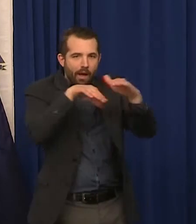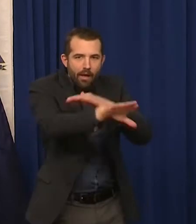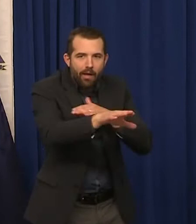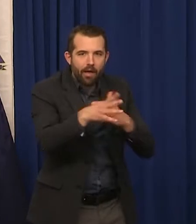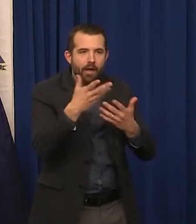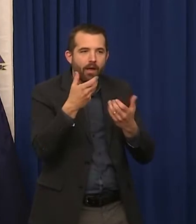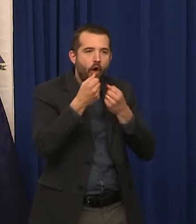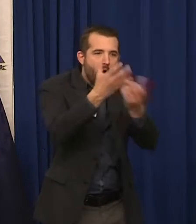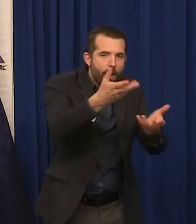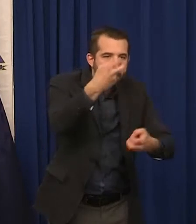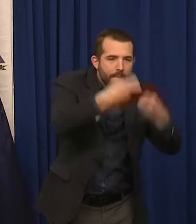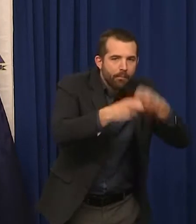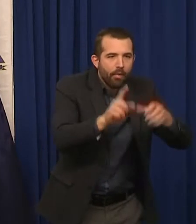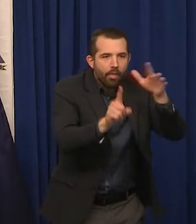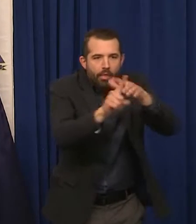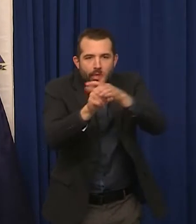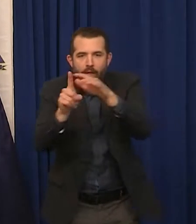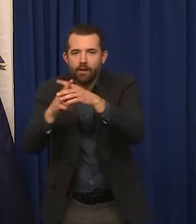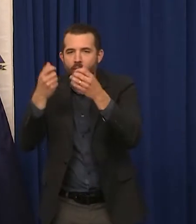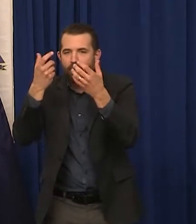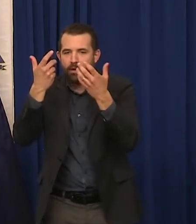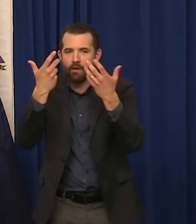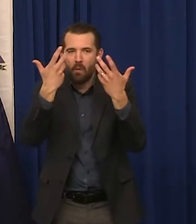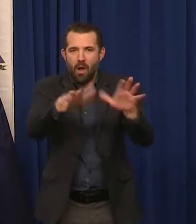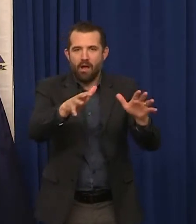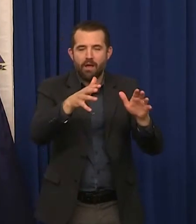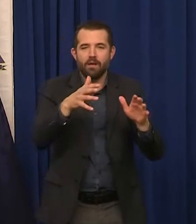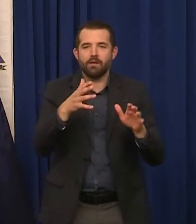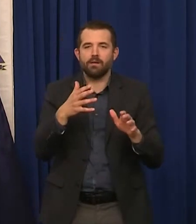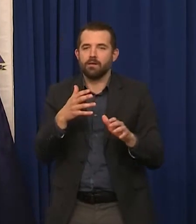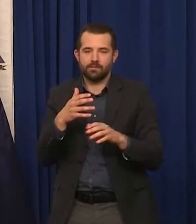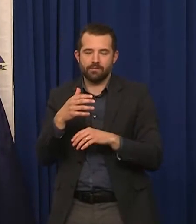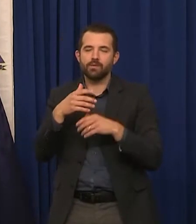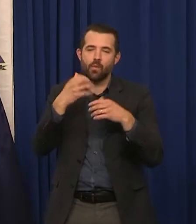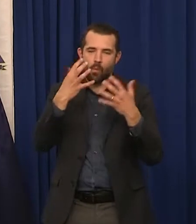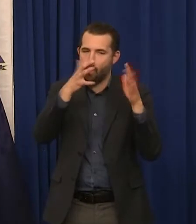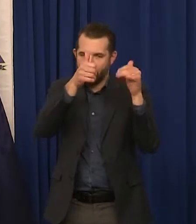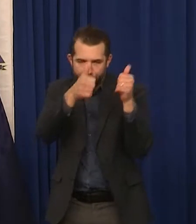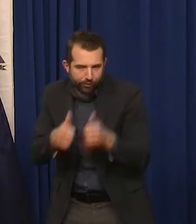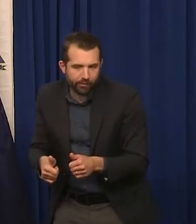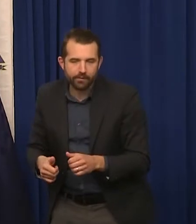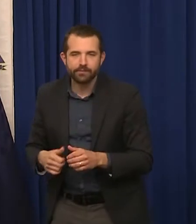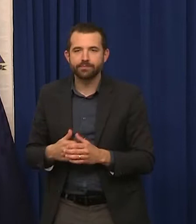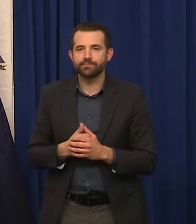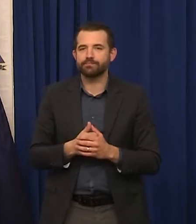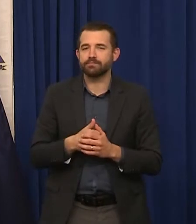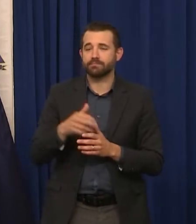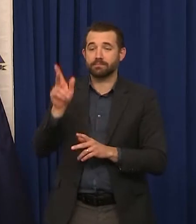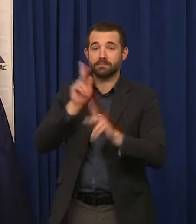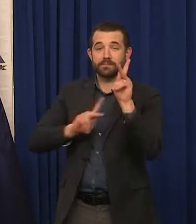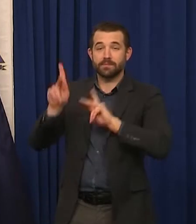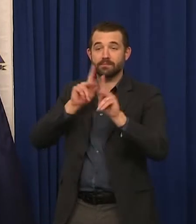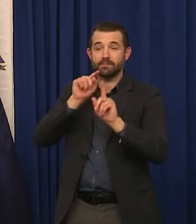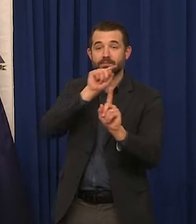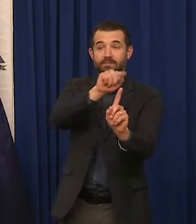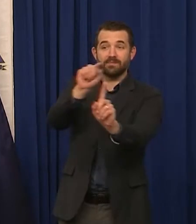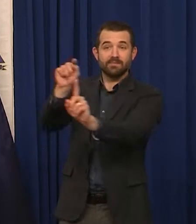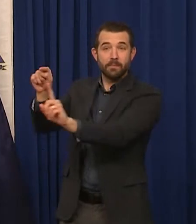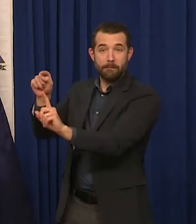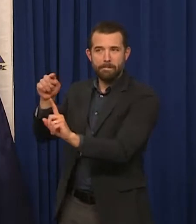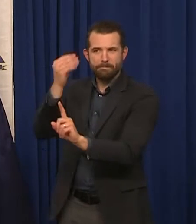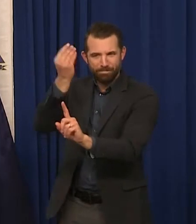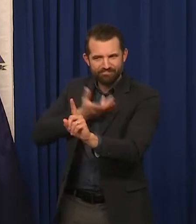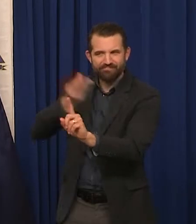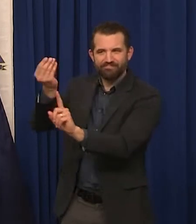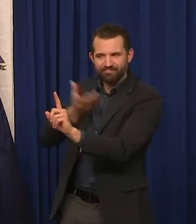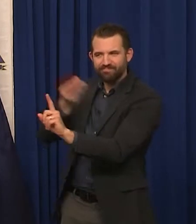country, that folks are afraid to come in and see their doctor, and that folks are afraid to call